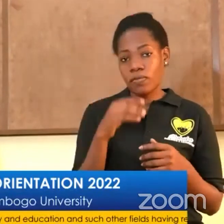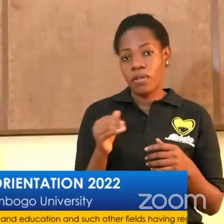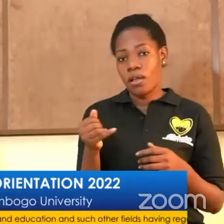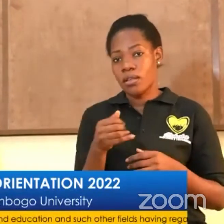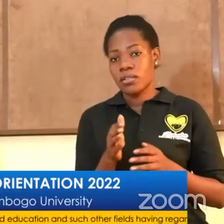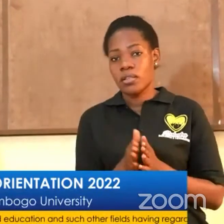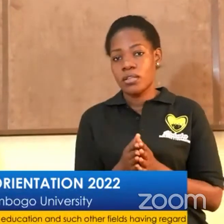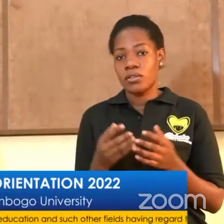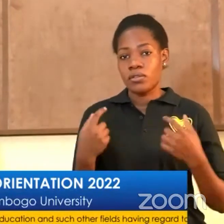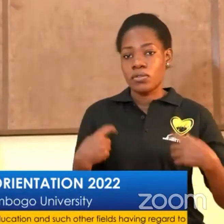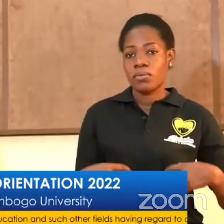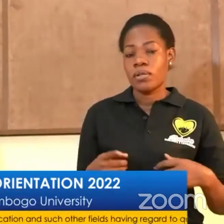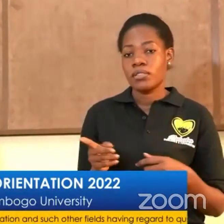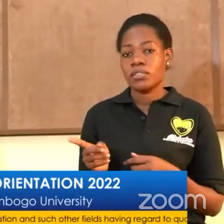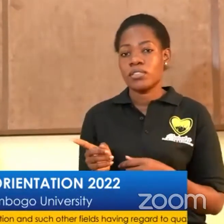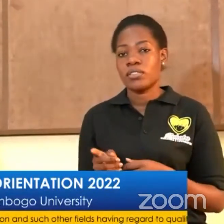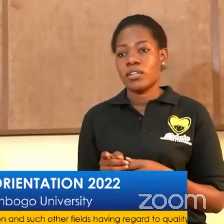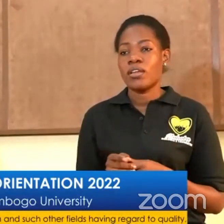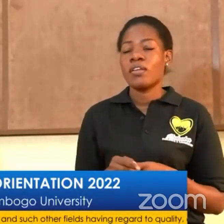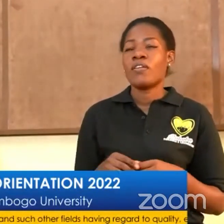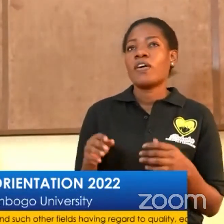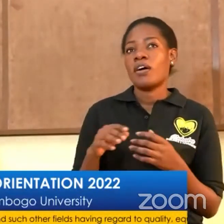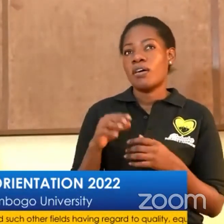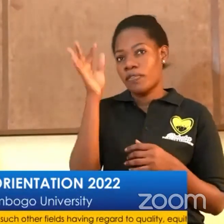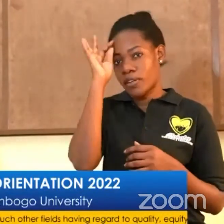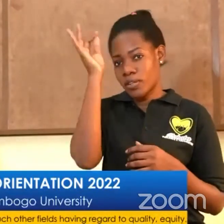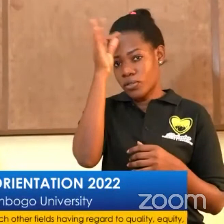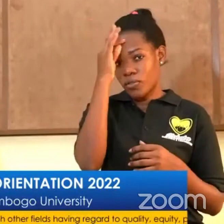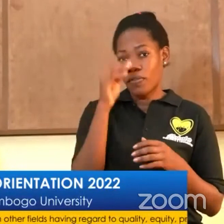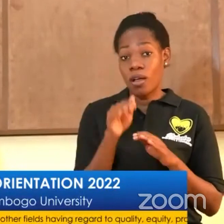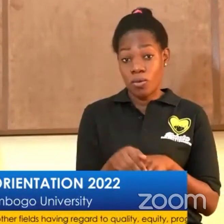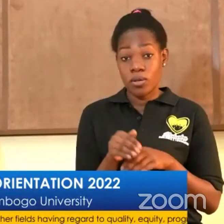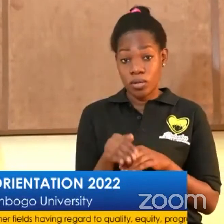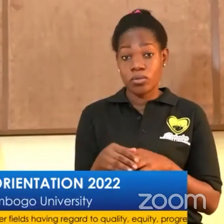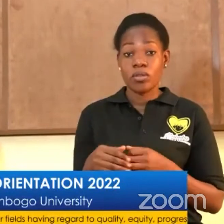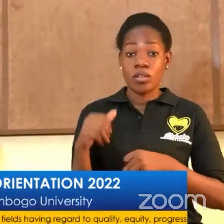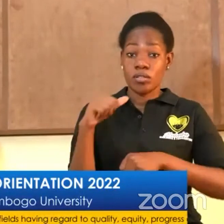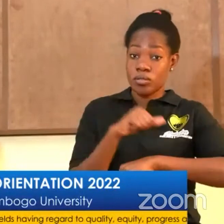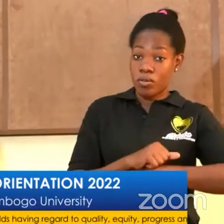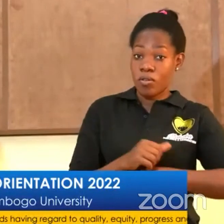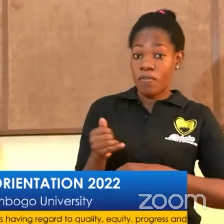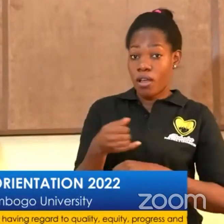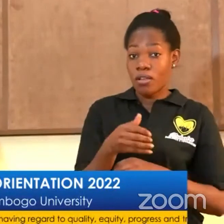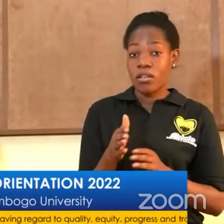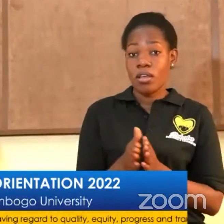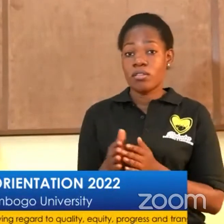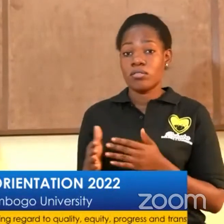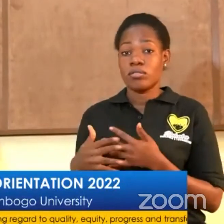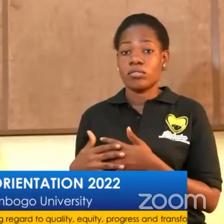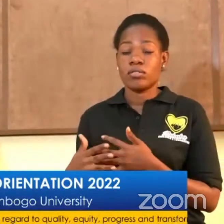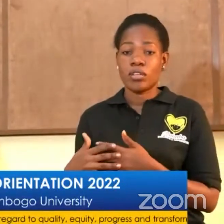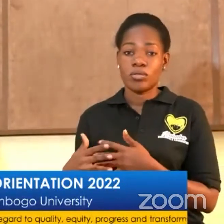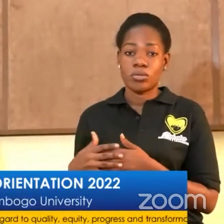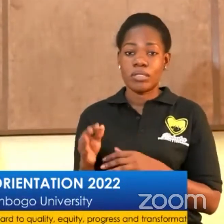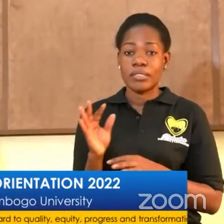SOME, faculty of agriculture, School of Arts and Industrial Design,